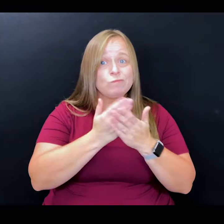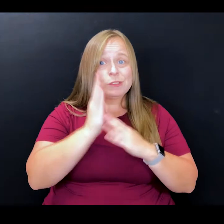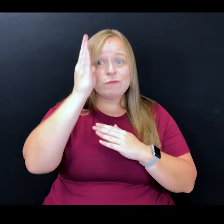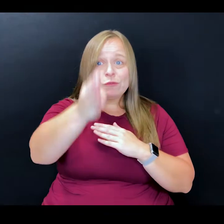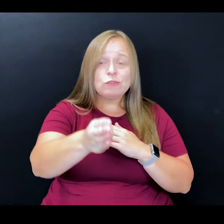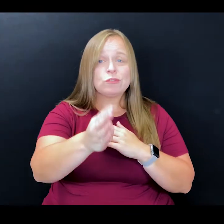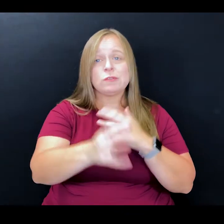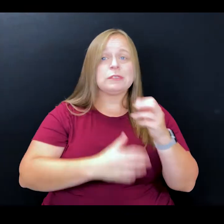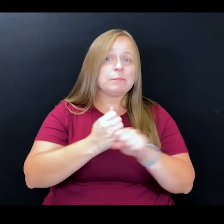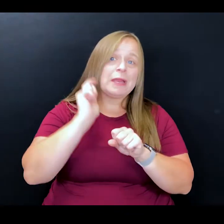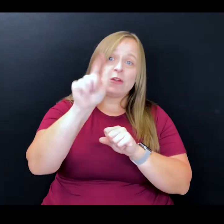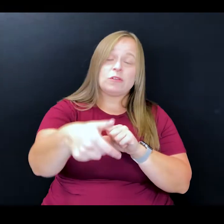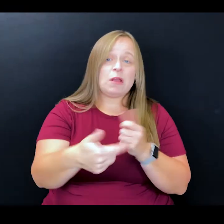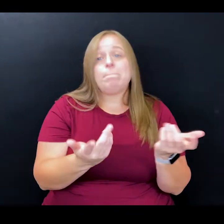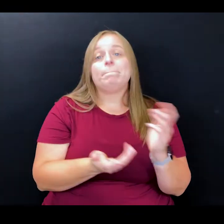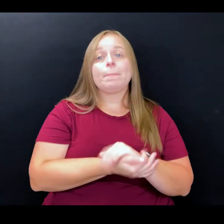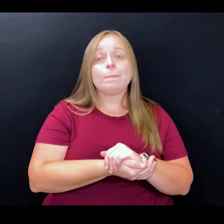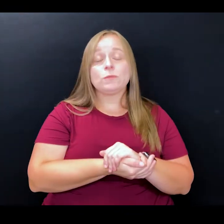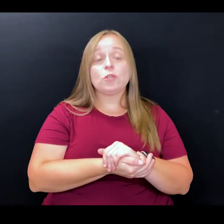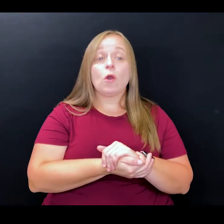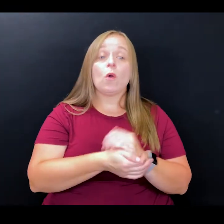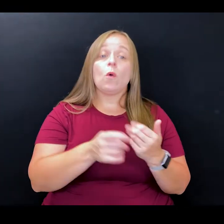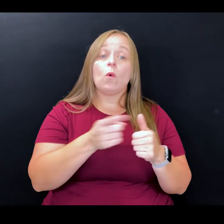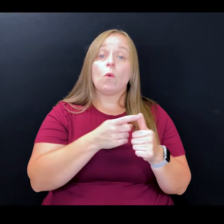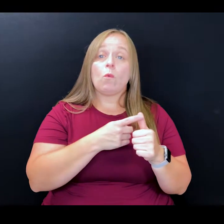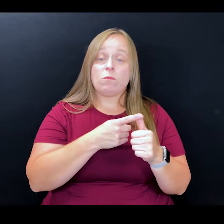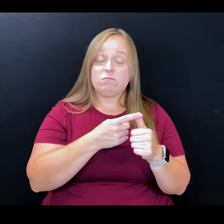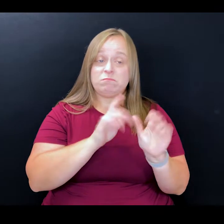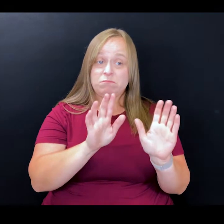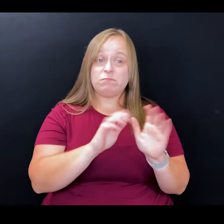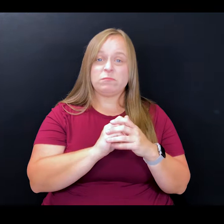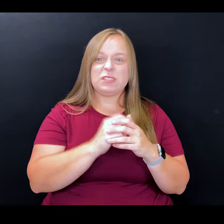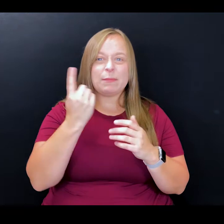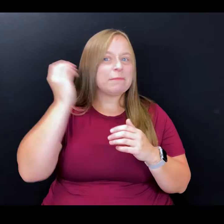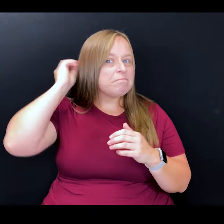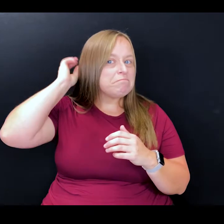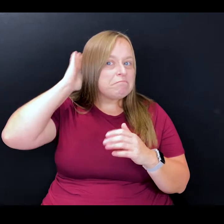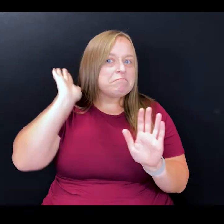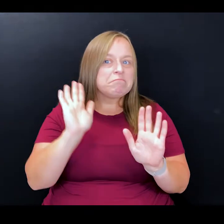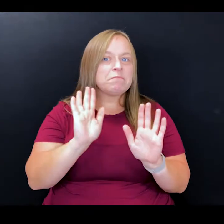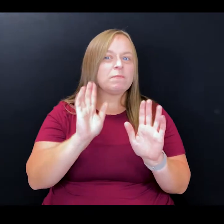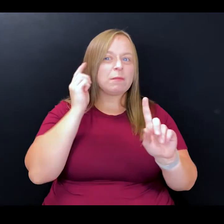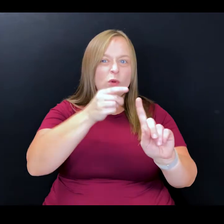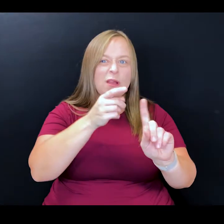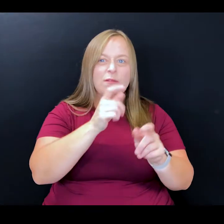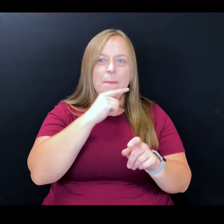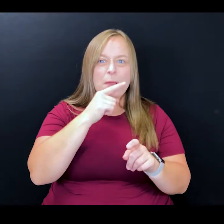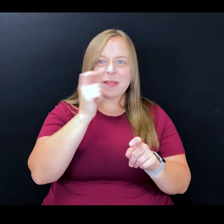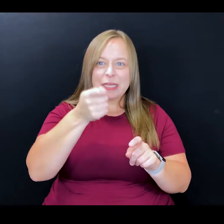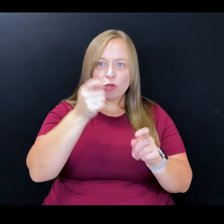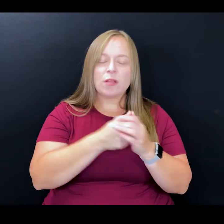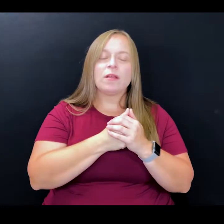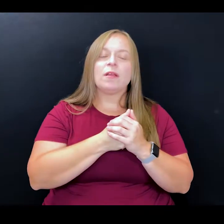in the future and for many years to come. But one nuance, and something I pointed out in the public